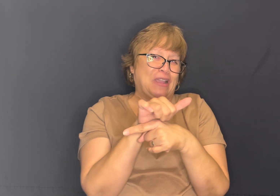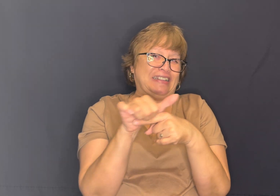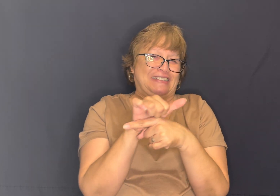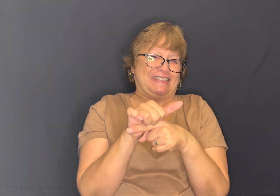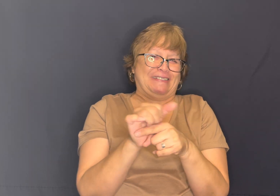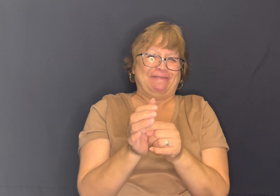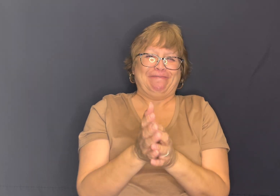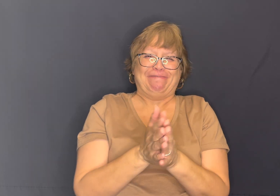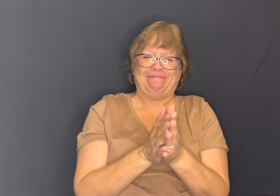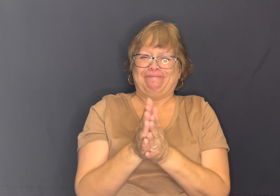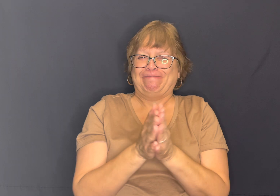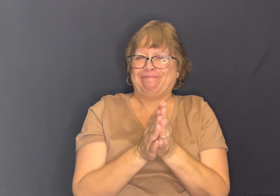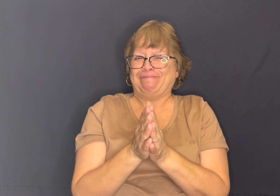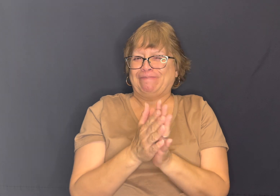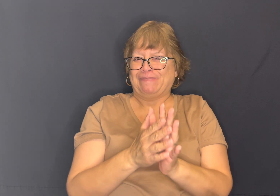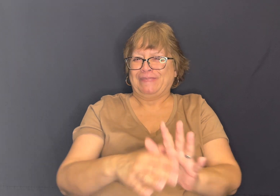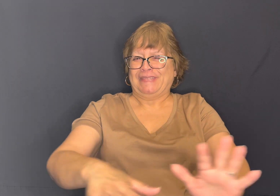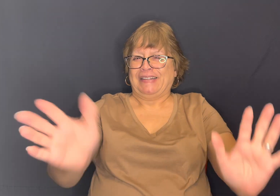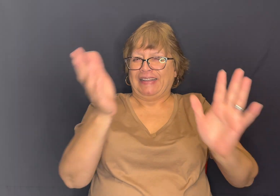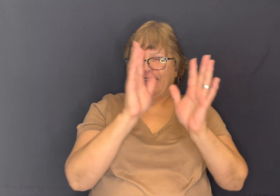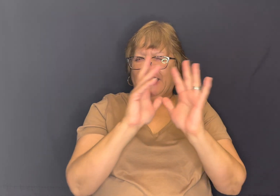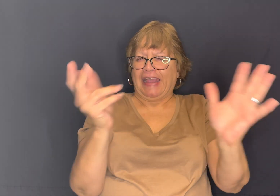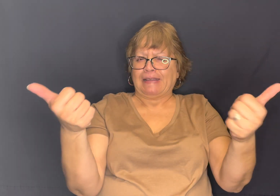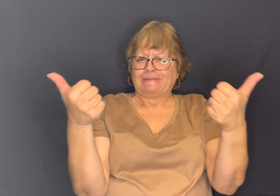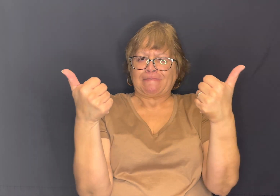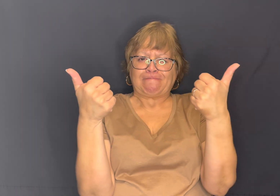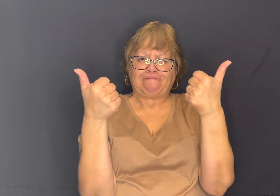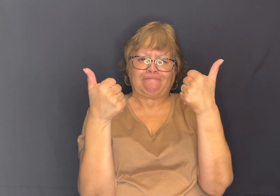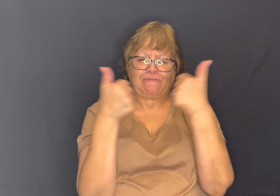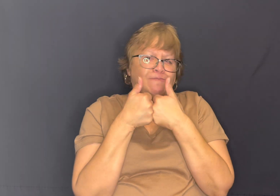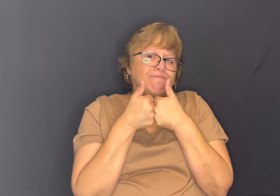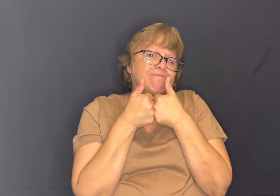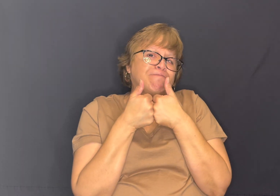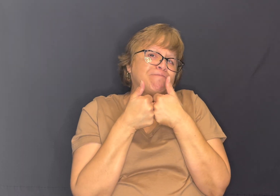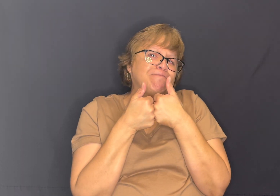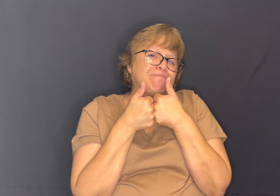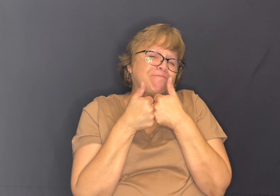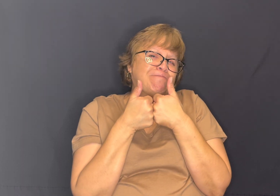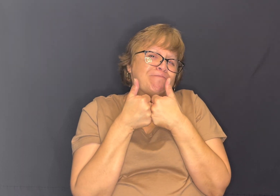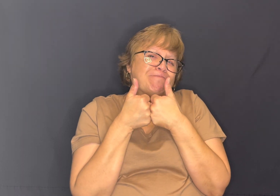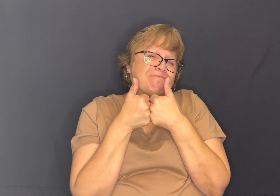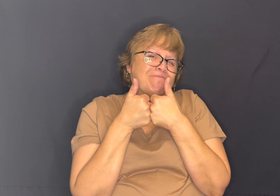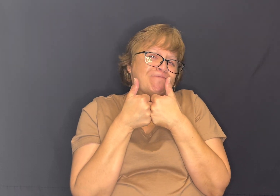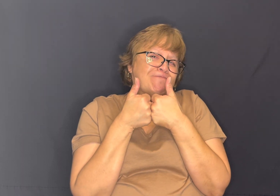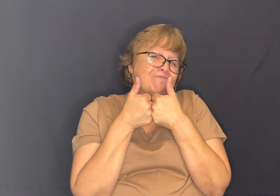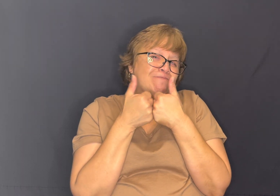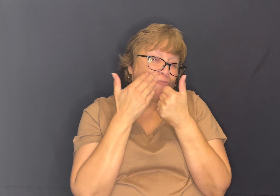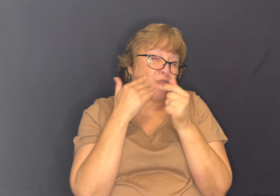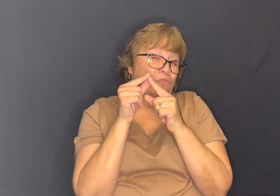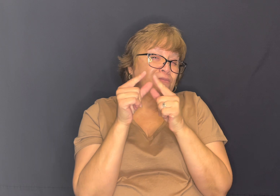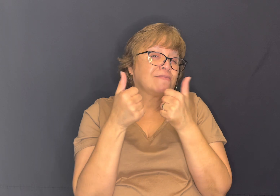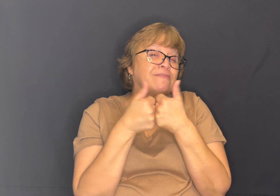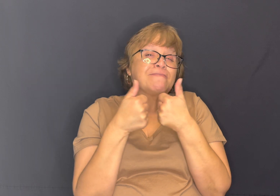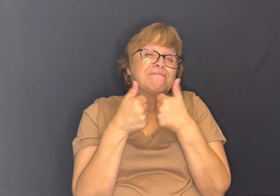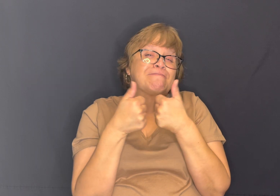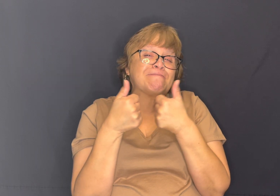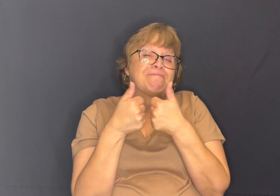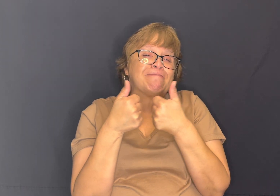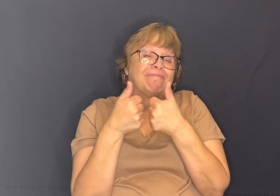right, let's practice some words. All right, it'll be like a, all right, here's one for you. What word is